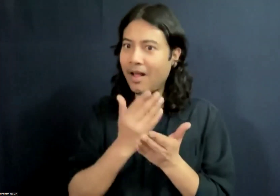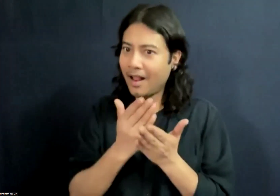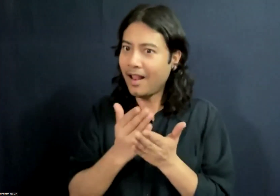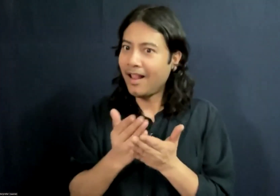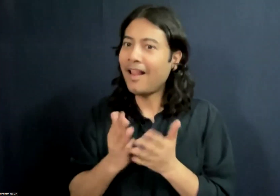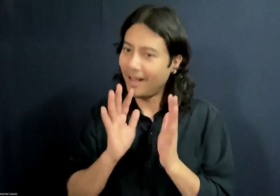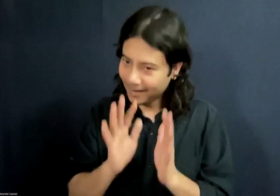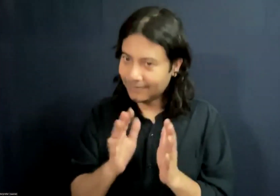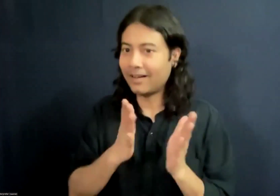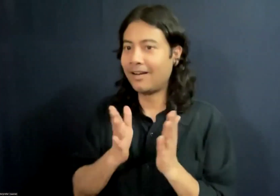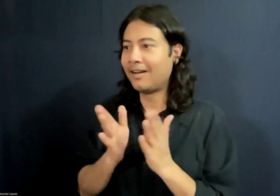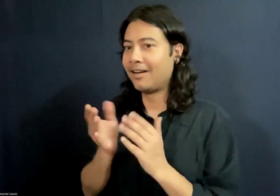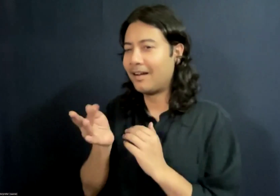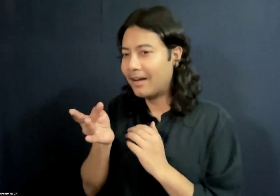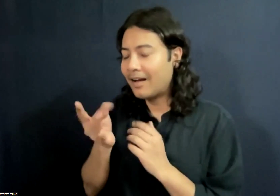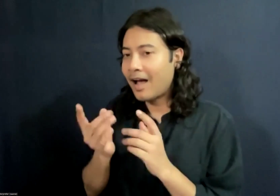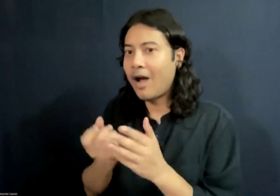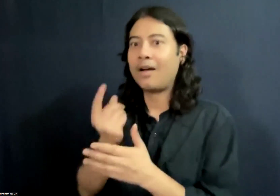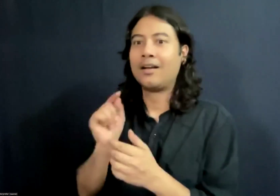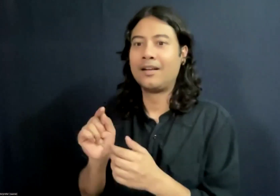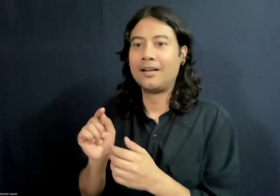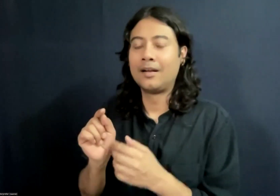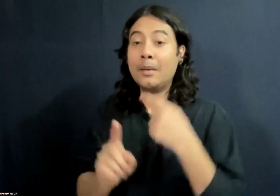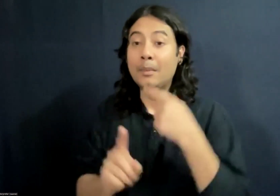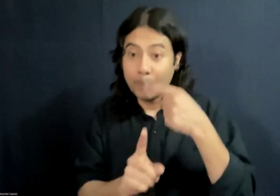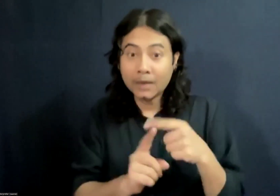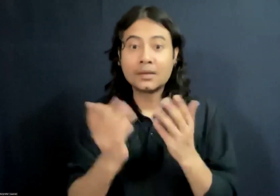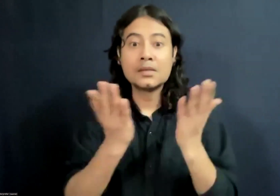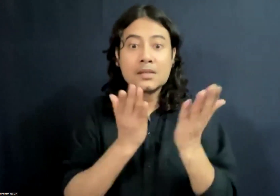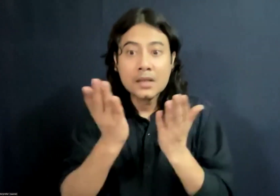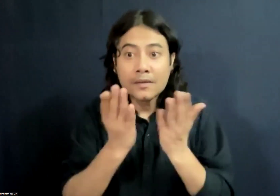Right? So we are able to serve the Lord. That will happen only